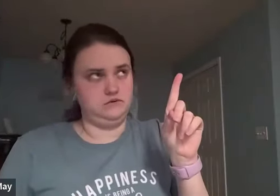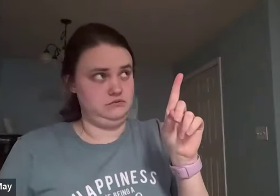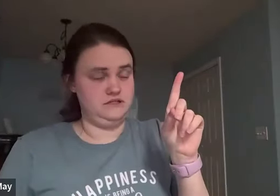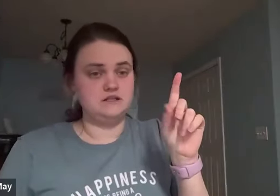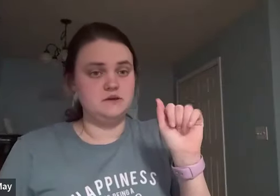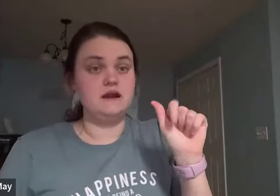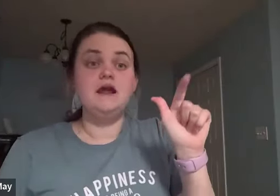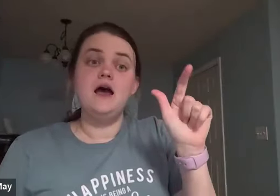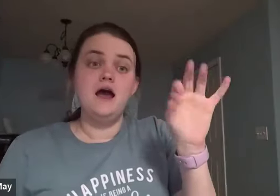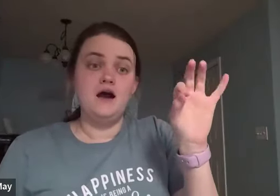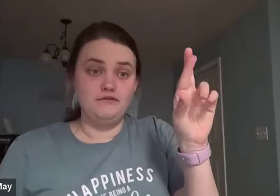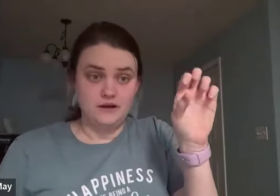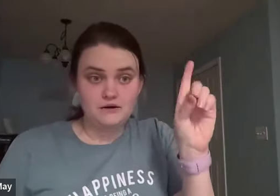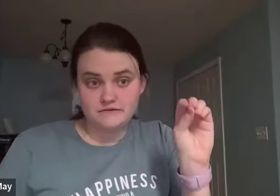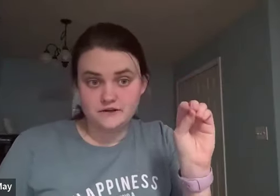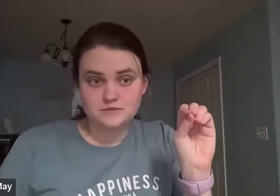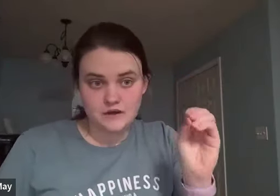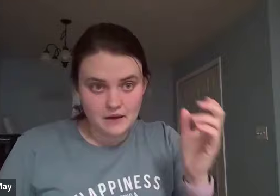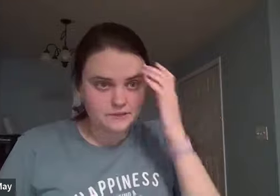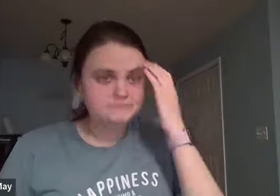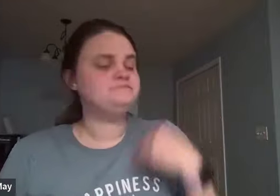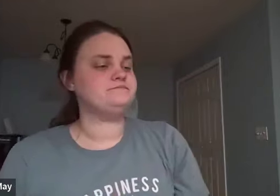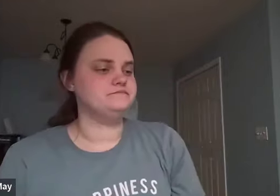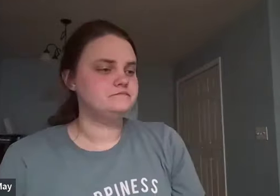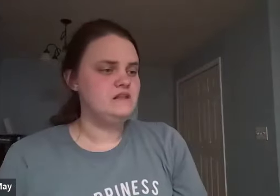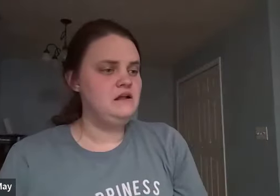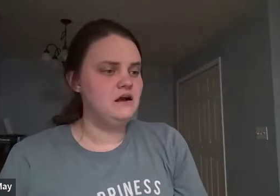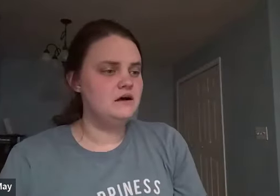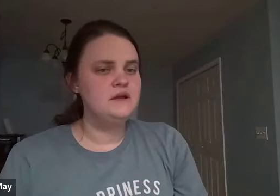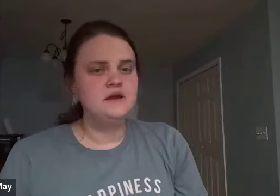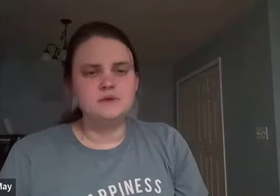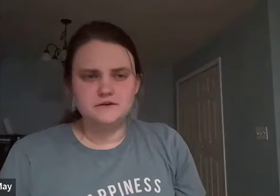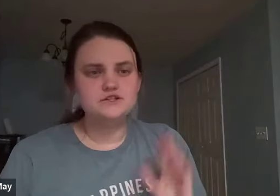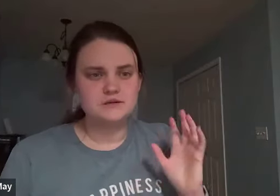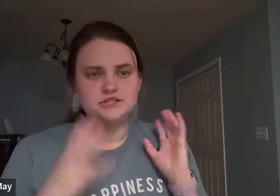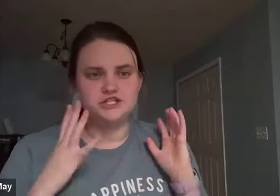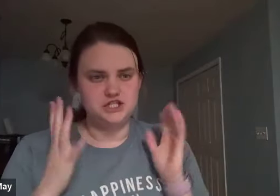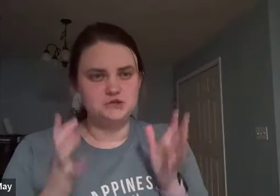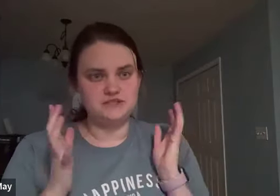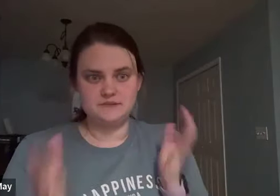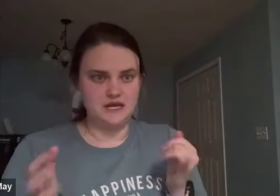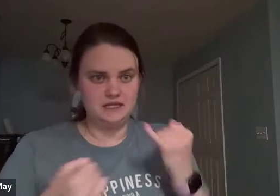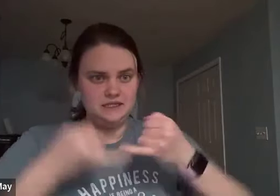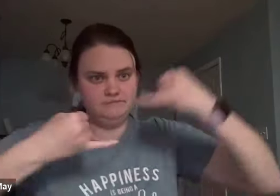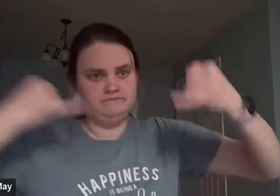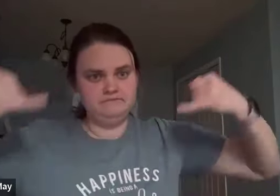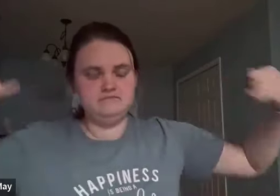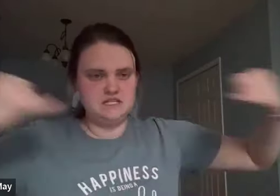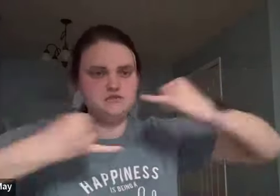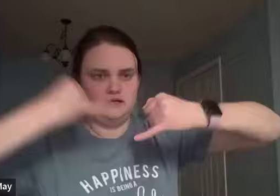I did not spell it right. Alfredo, I would finger spell that one. But if you were talking about just the general spaghetti, this would